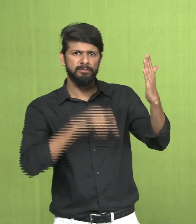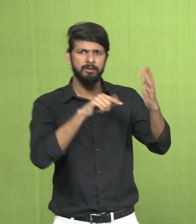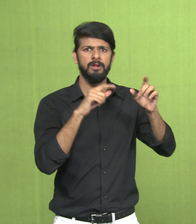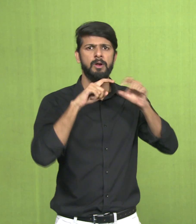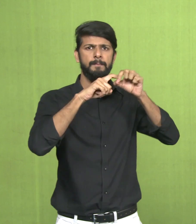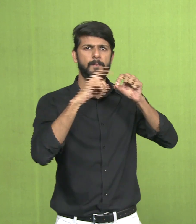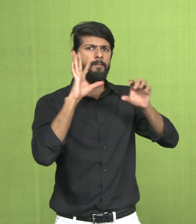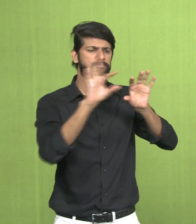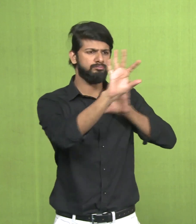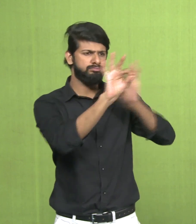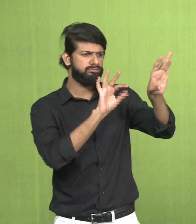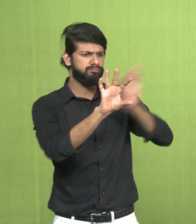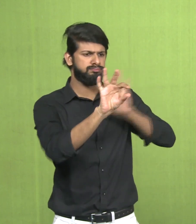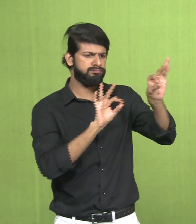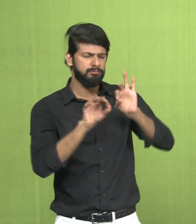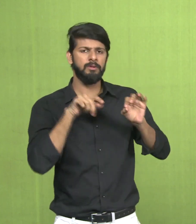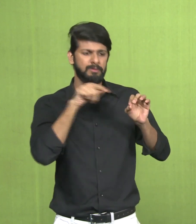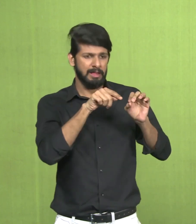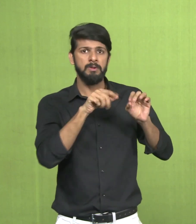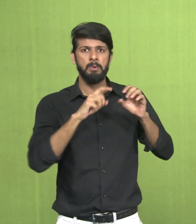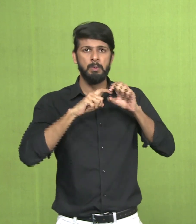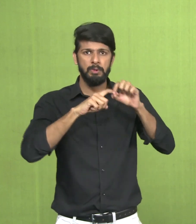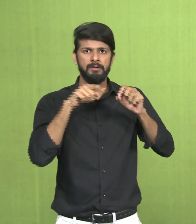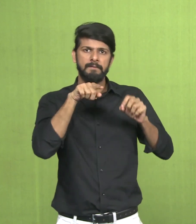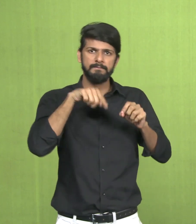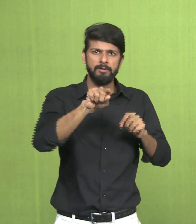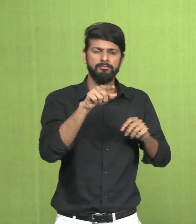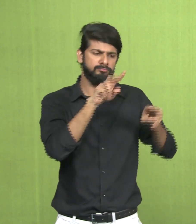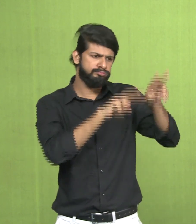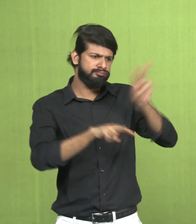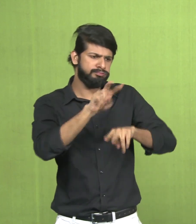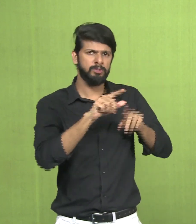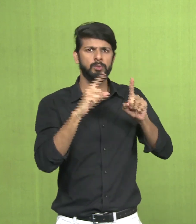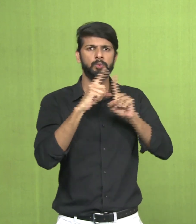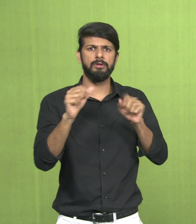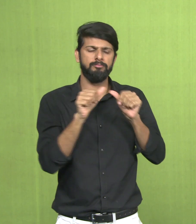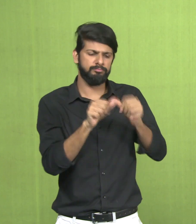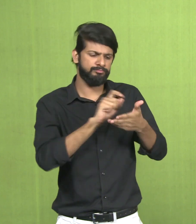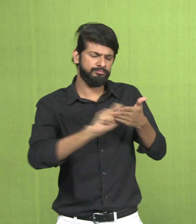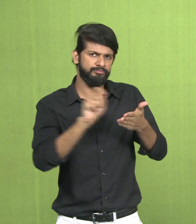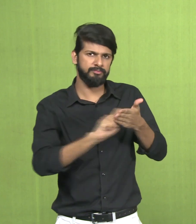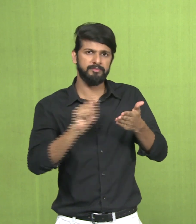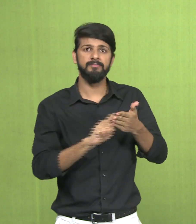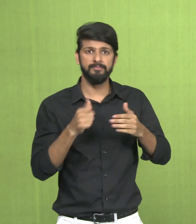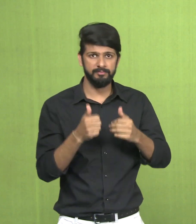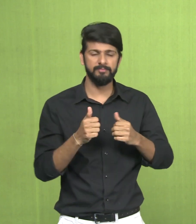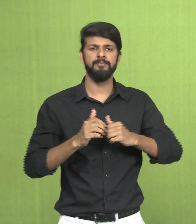Now we have the terminal exercise. Selected questions present here. Students are required to